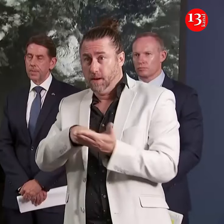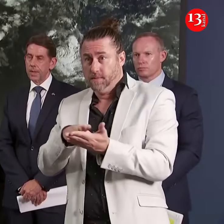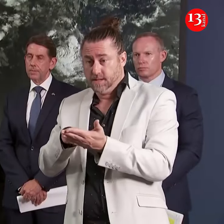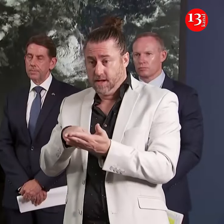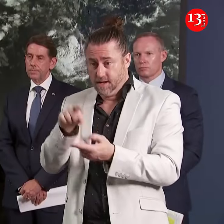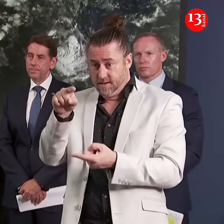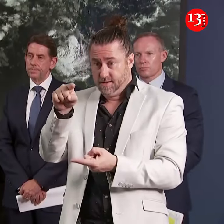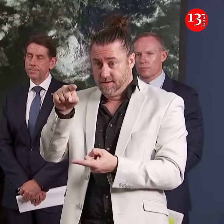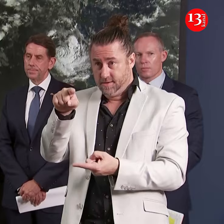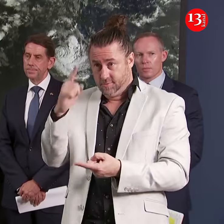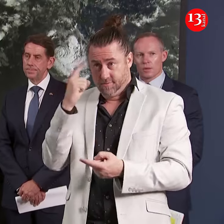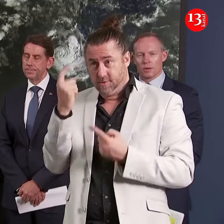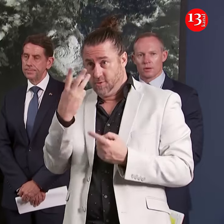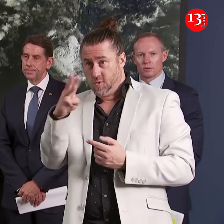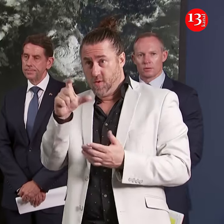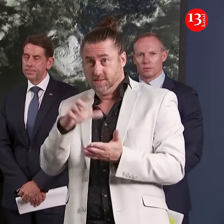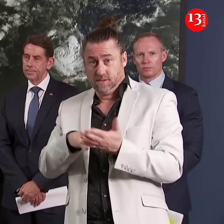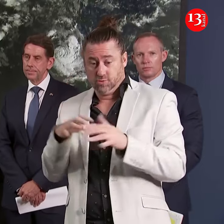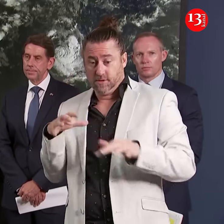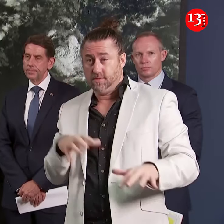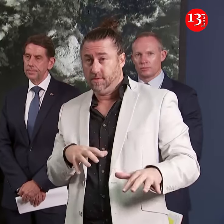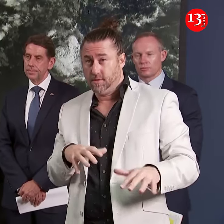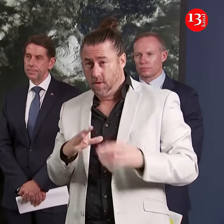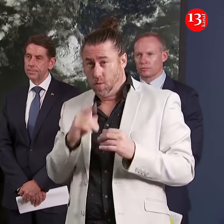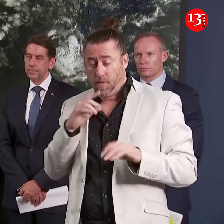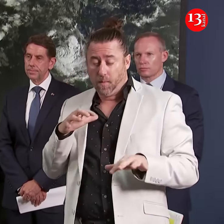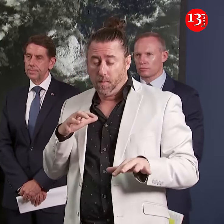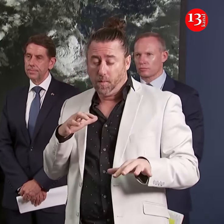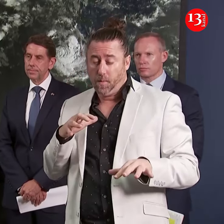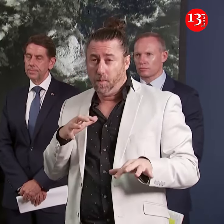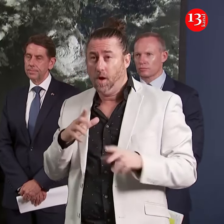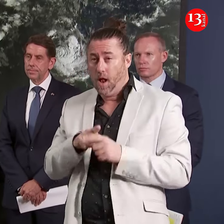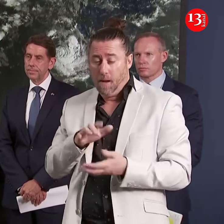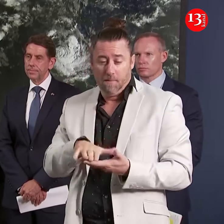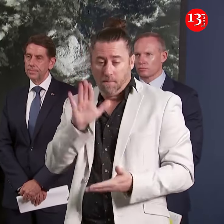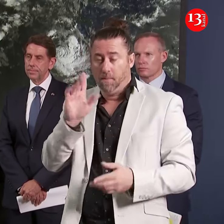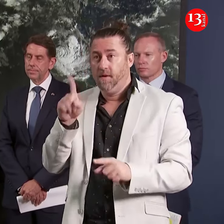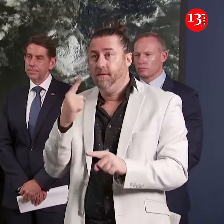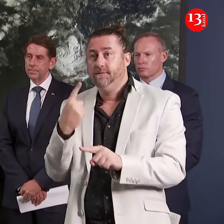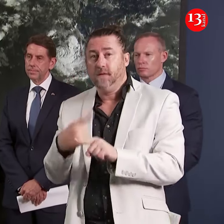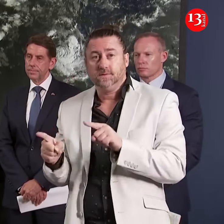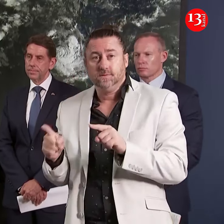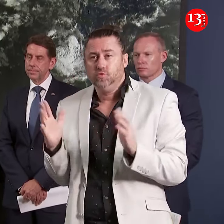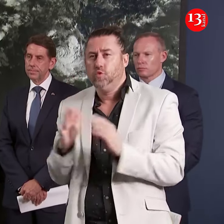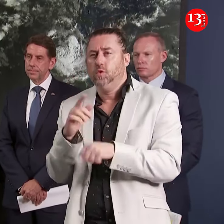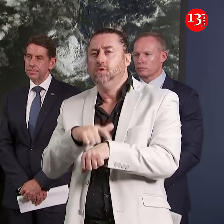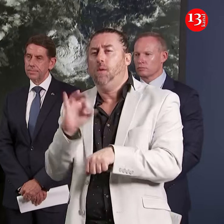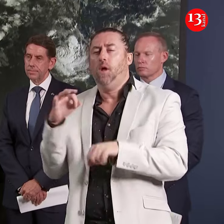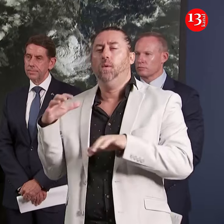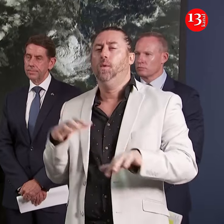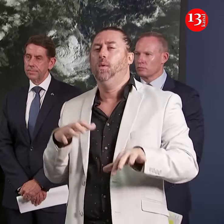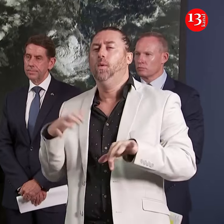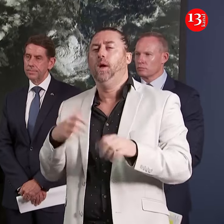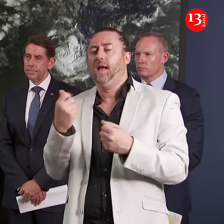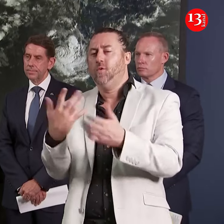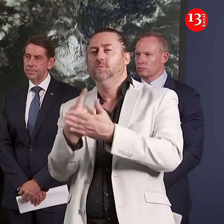If we see these fall in a short period of time, so that's intense rainfall falling within a short period of time,